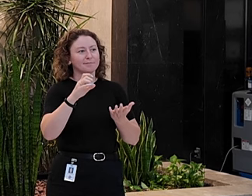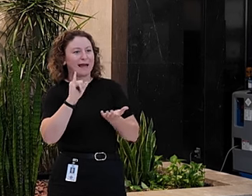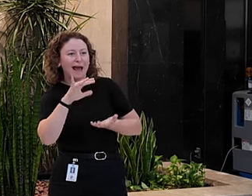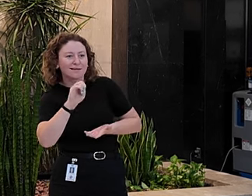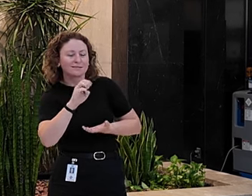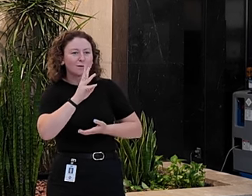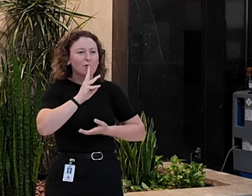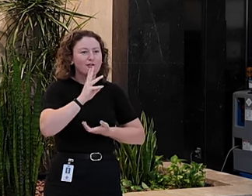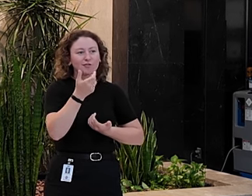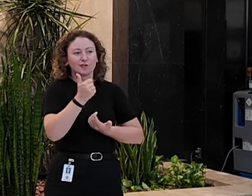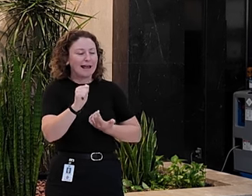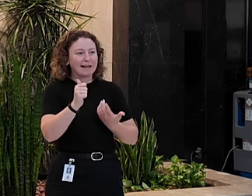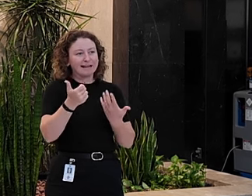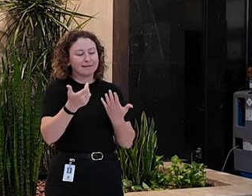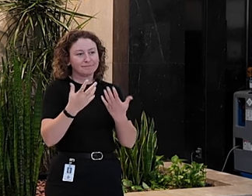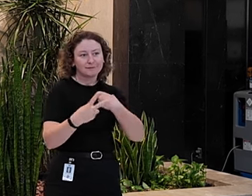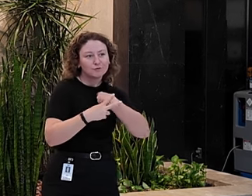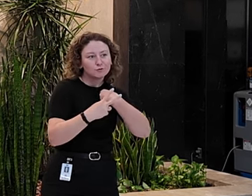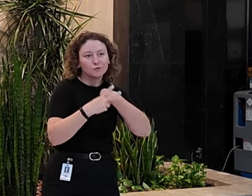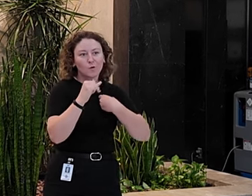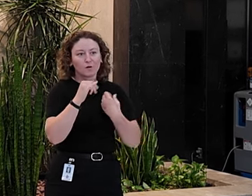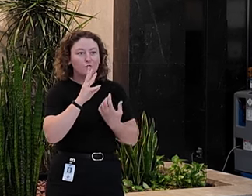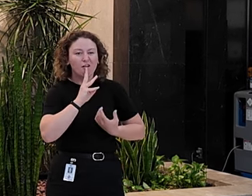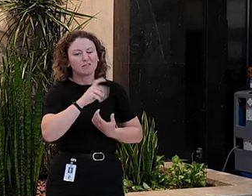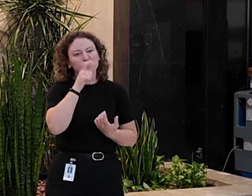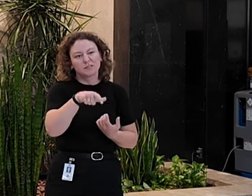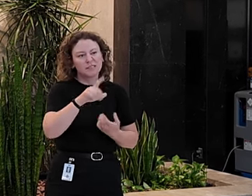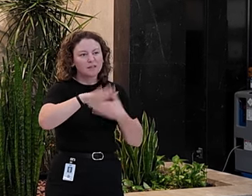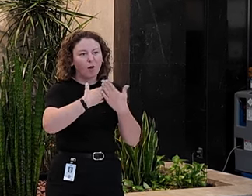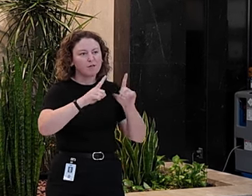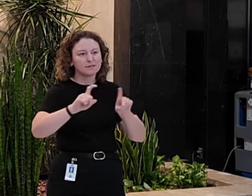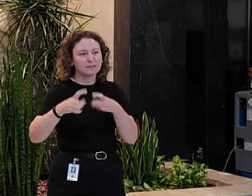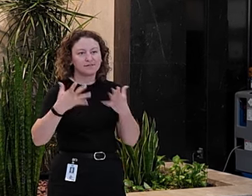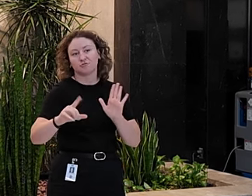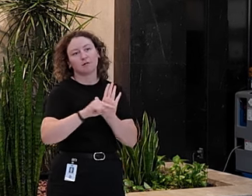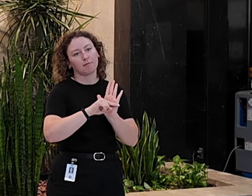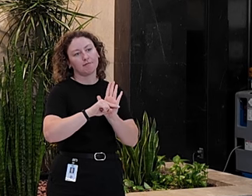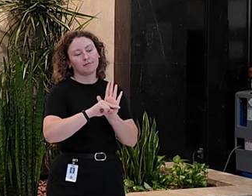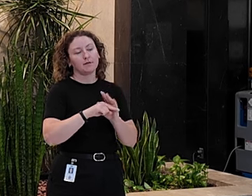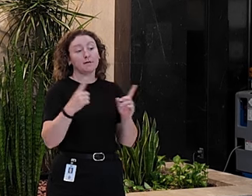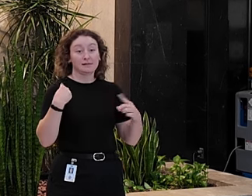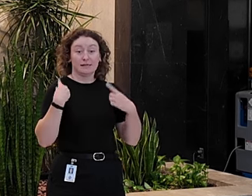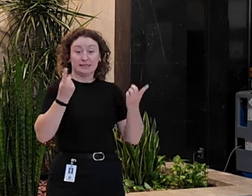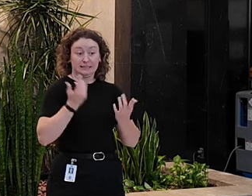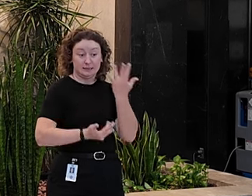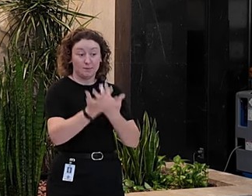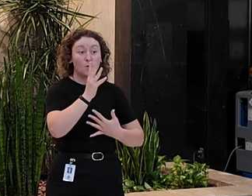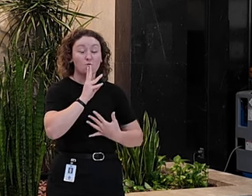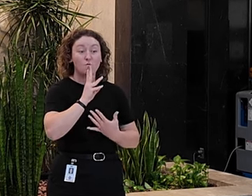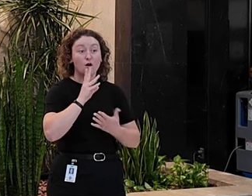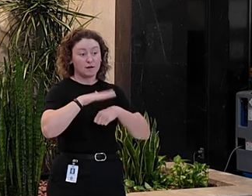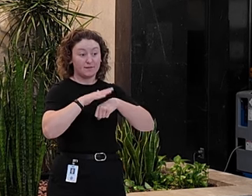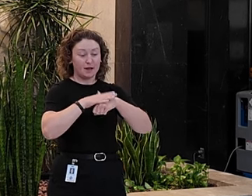was previously stored, because all of the testing has been negative. Since the boiled water advisory is